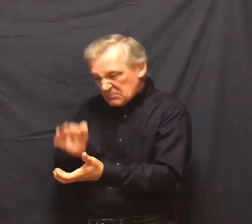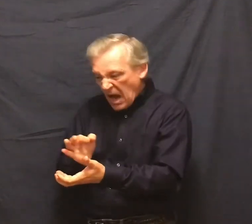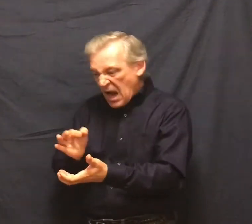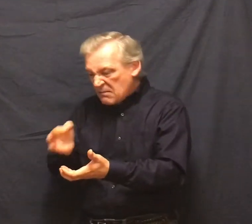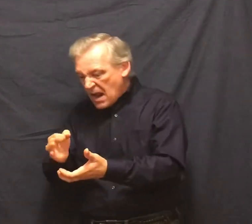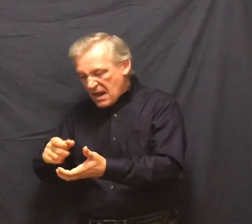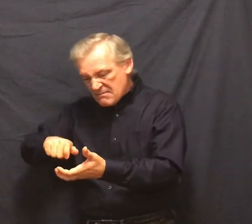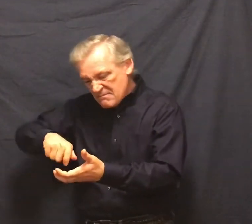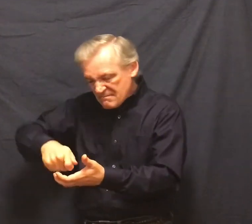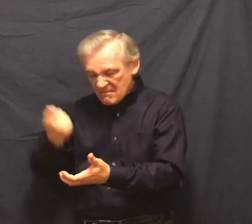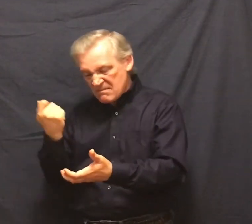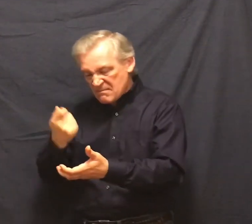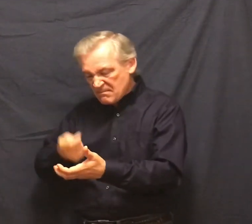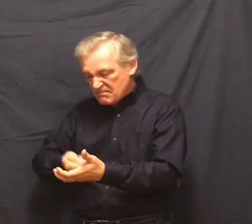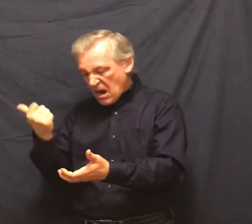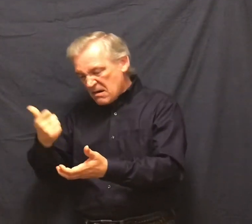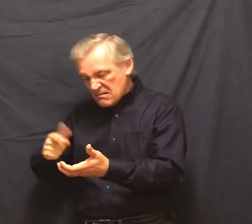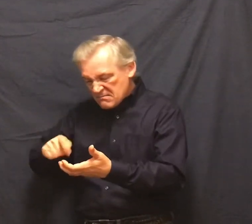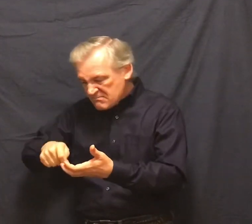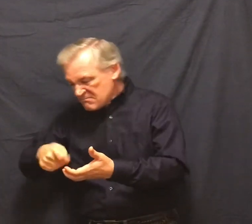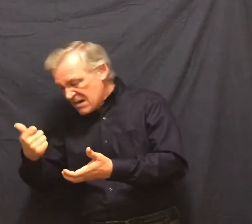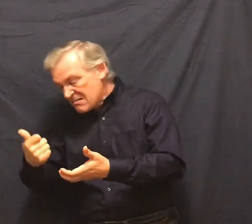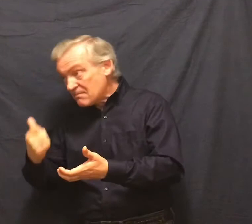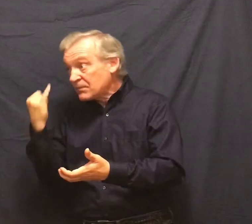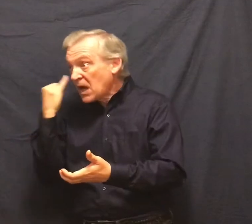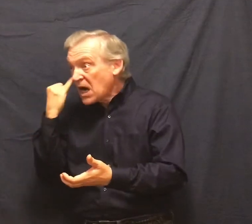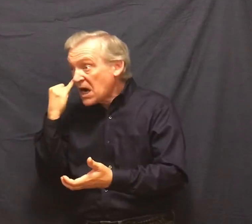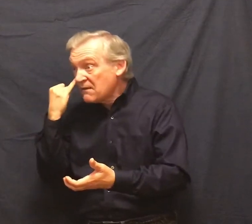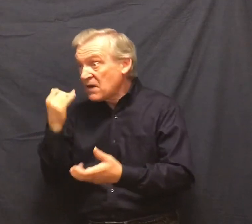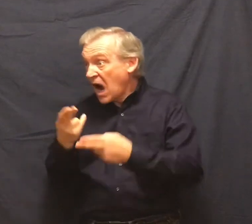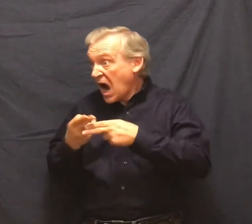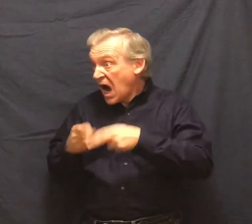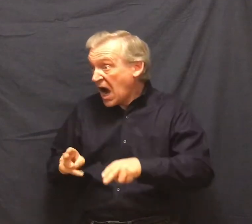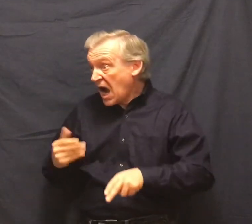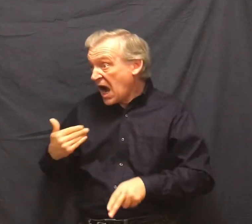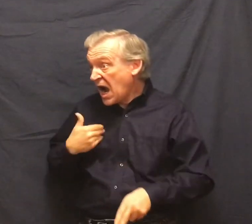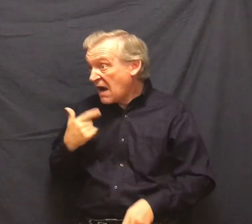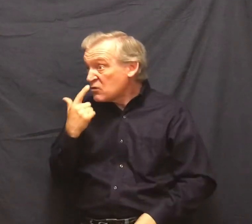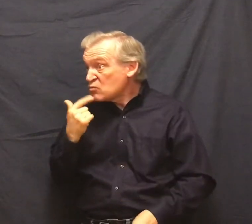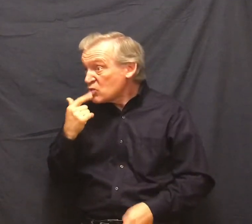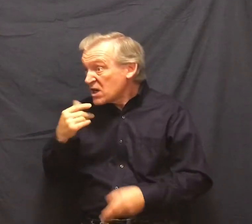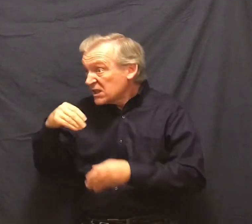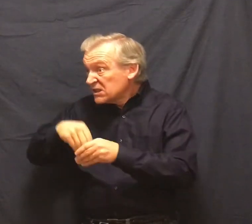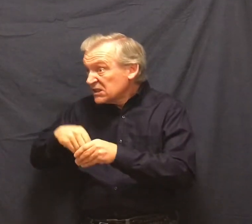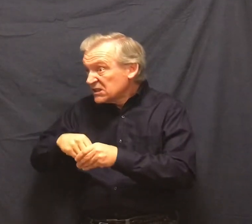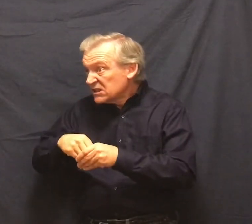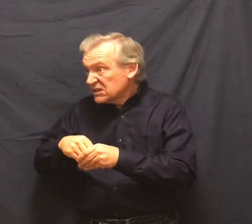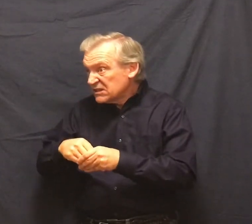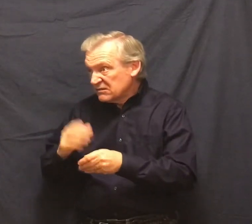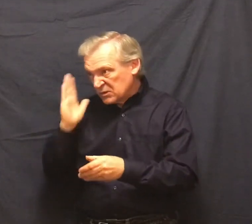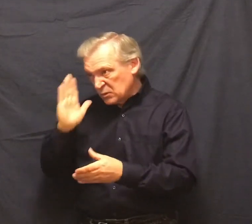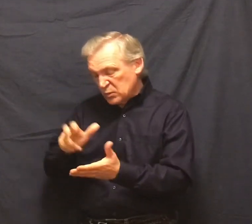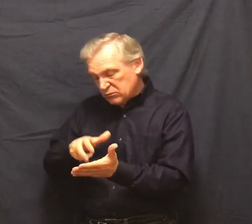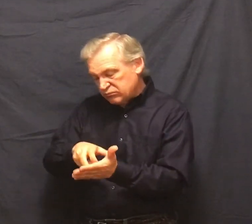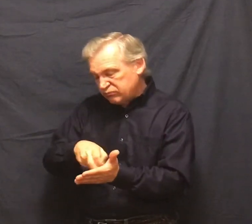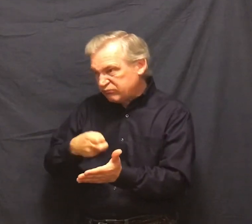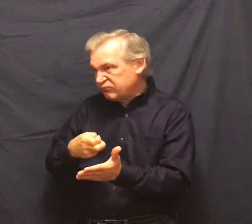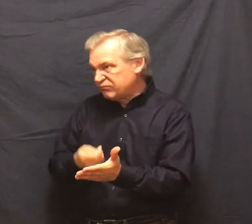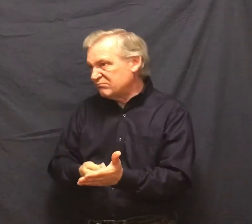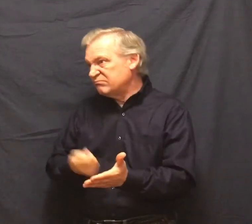it. And if there was a red splotch on an egg, he'd scrape it off. Finally quit about the food.